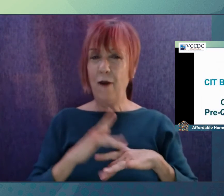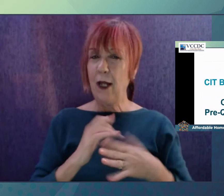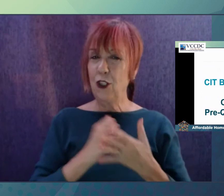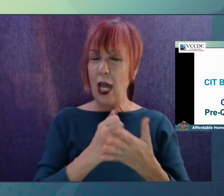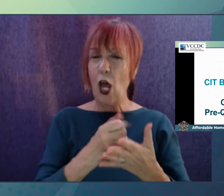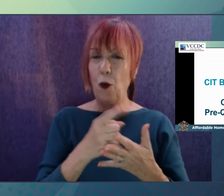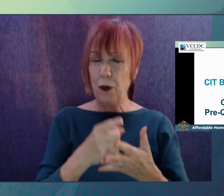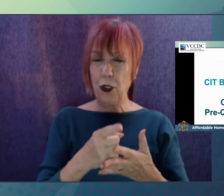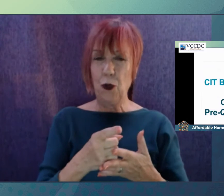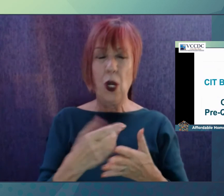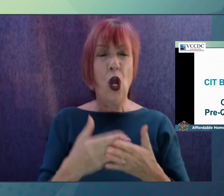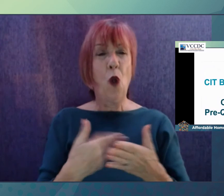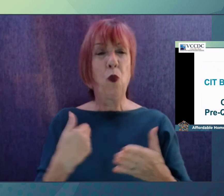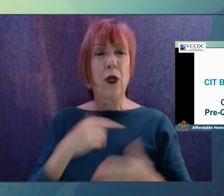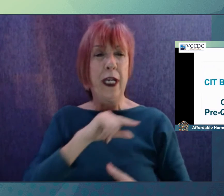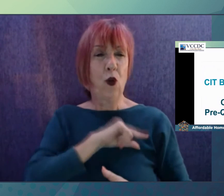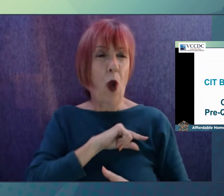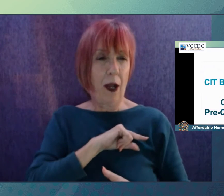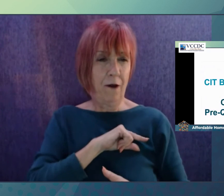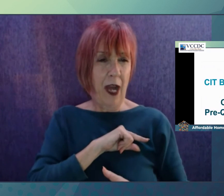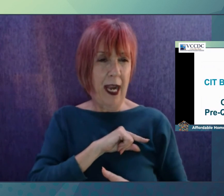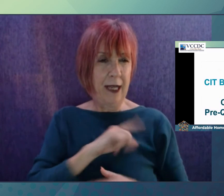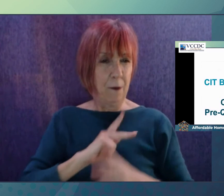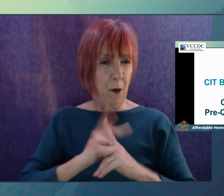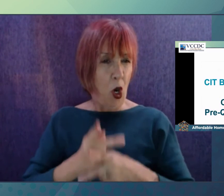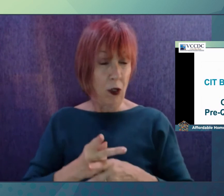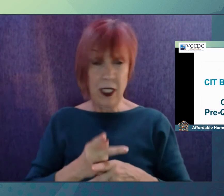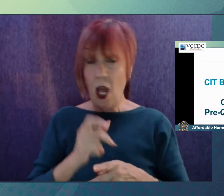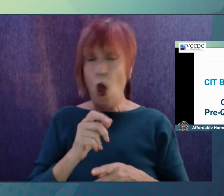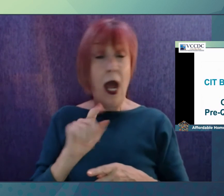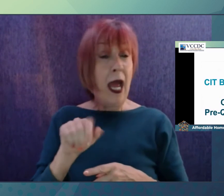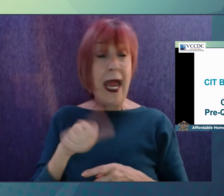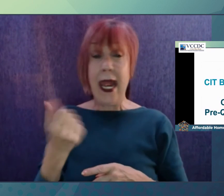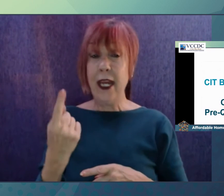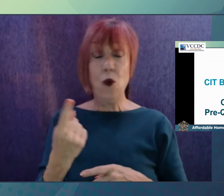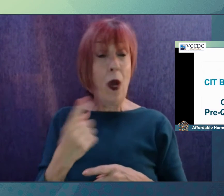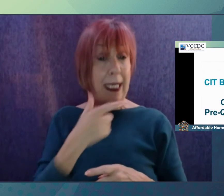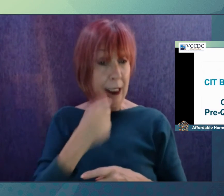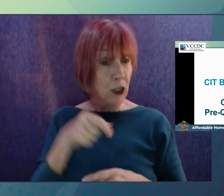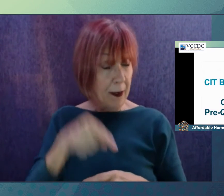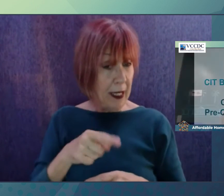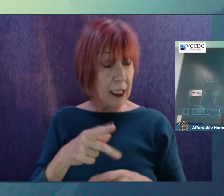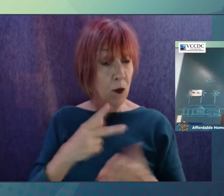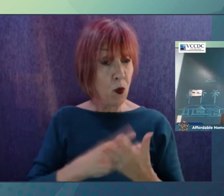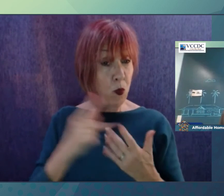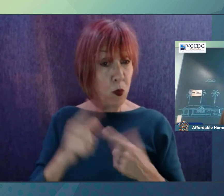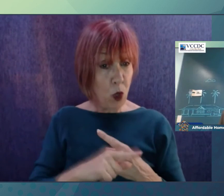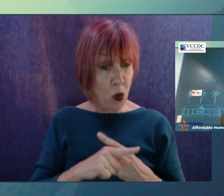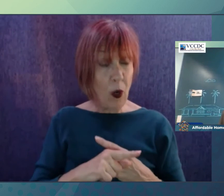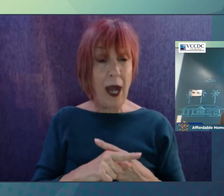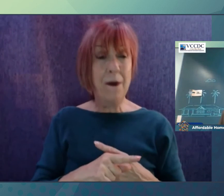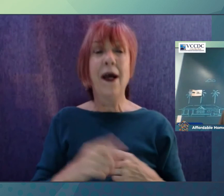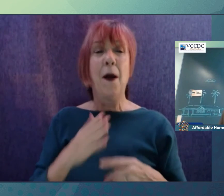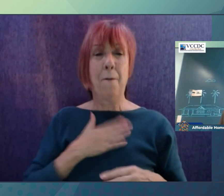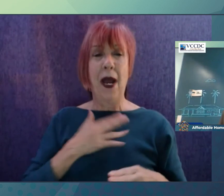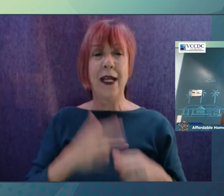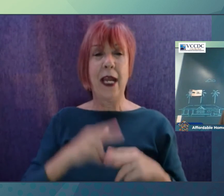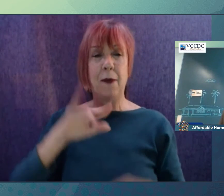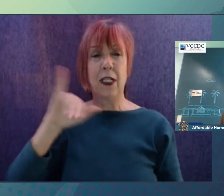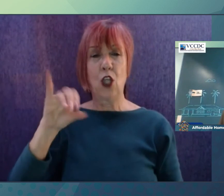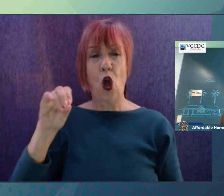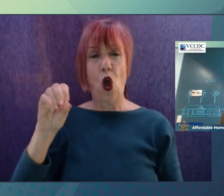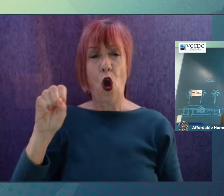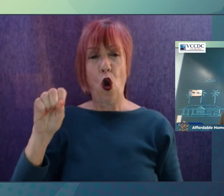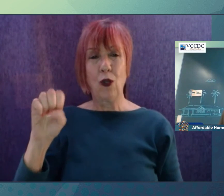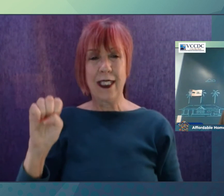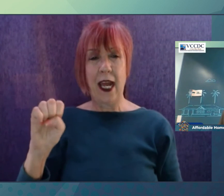your borrowers or pre-qual anybody that's interested in this particular program. Again, my name is Jose Torres.